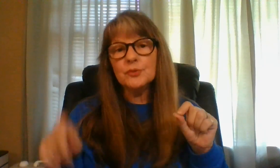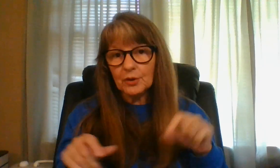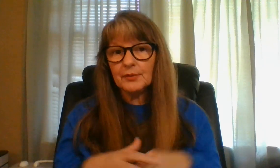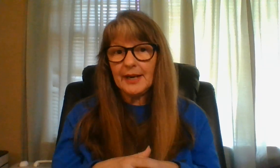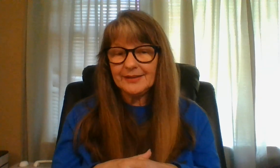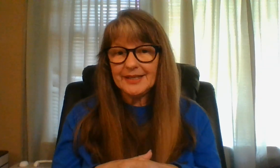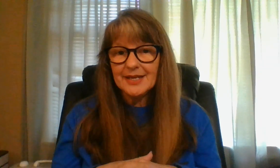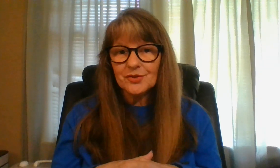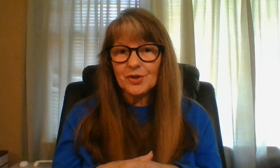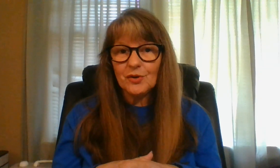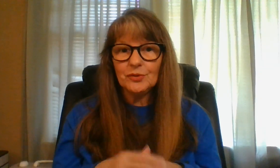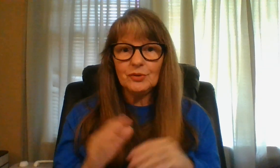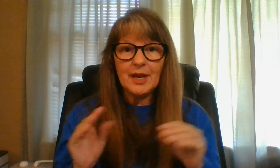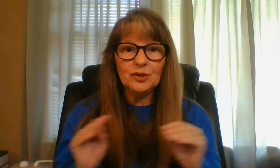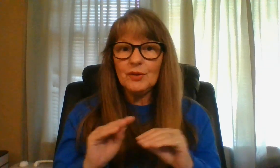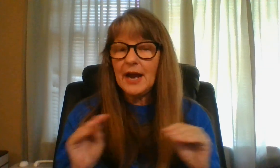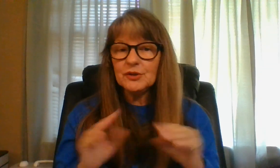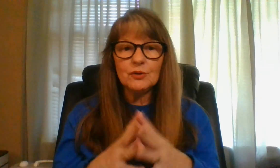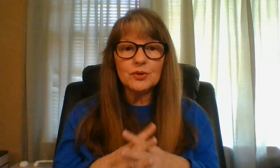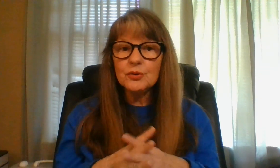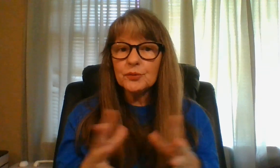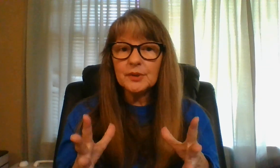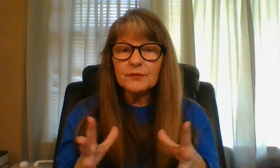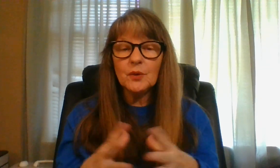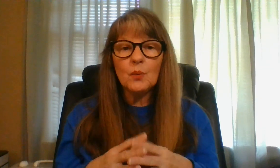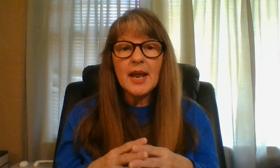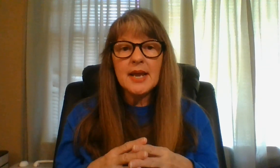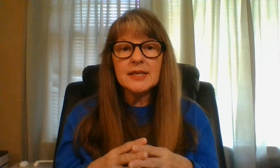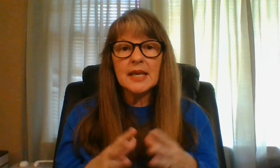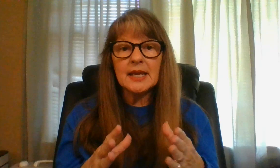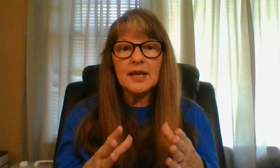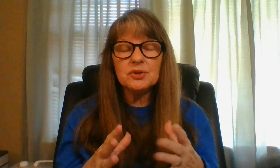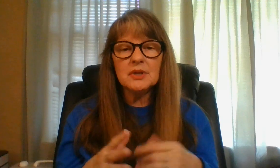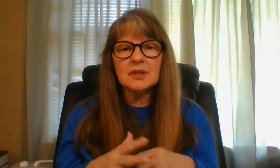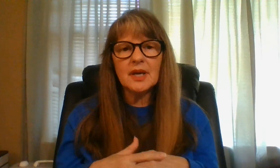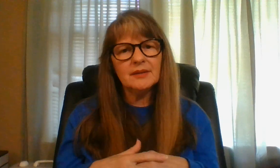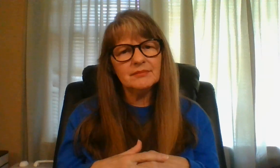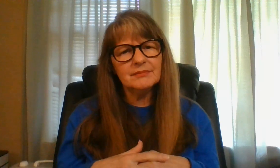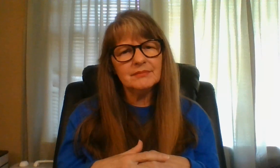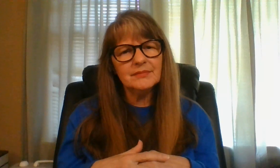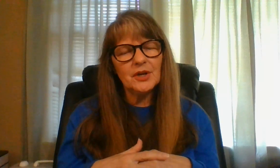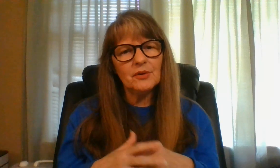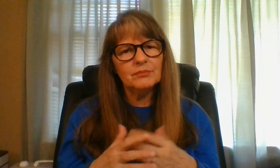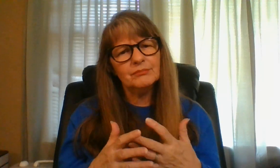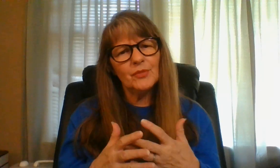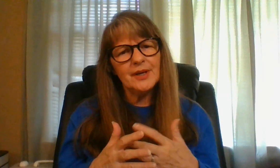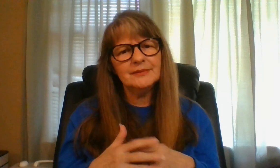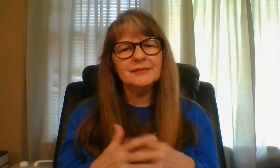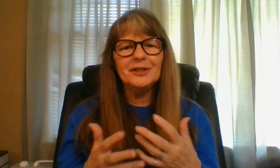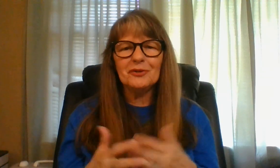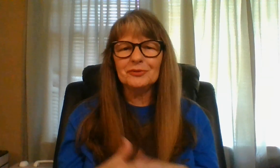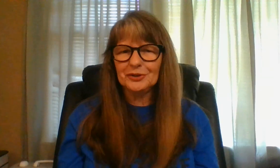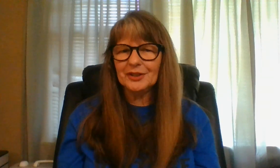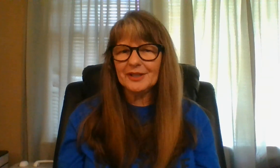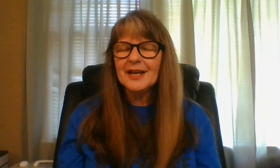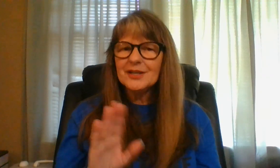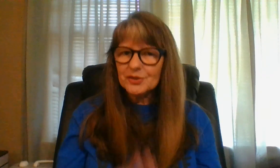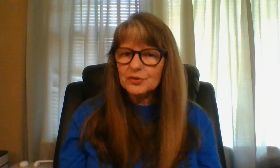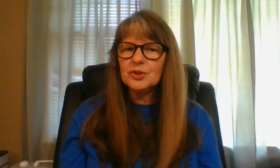correctly. So, and you have to know 2 or 3 different ways in case you get that what? Look, so that